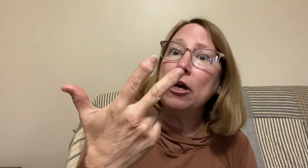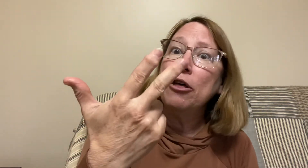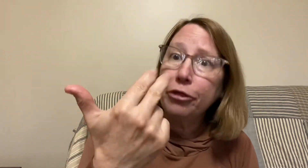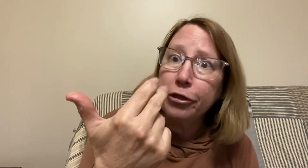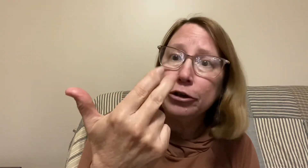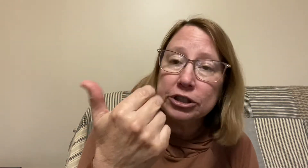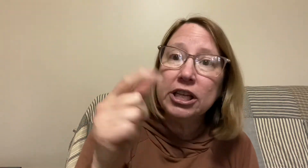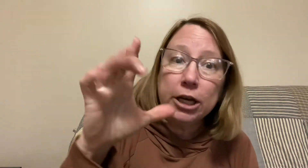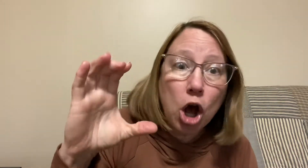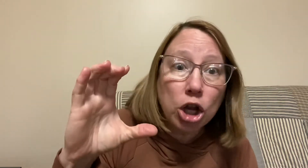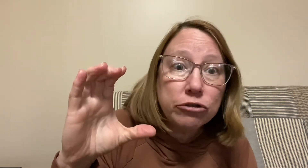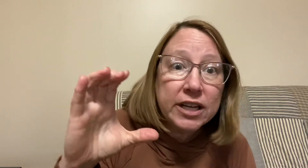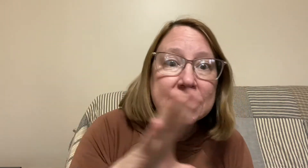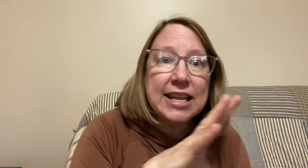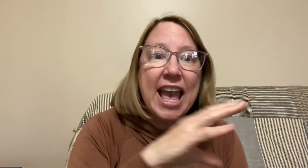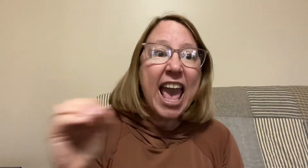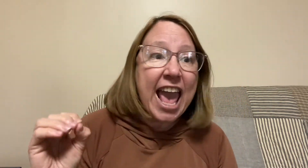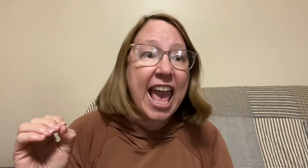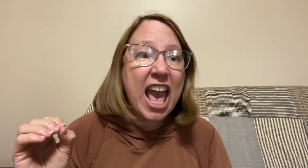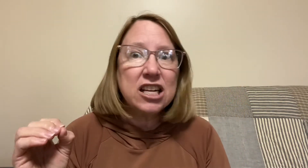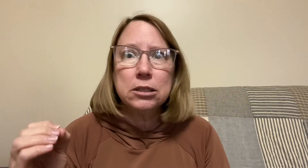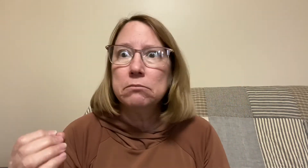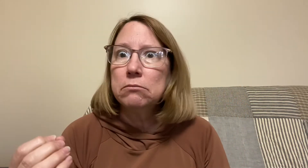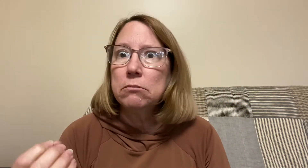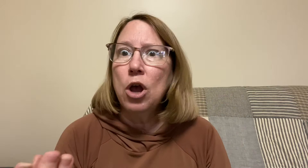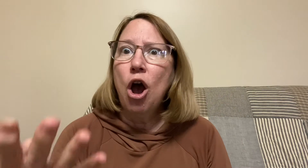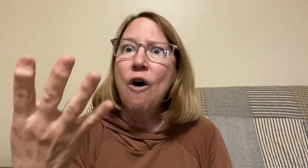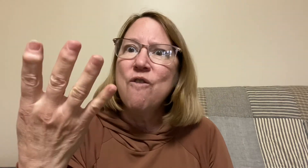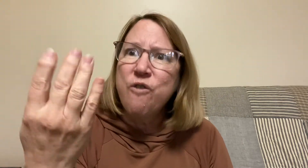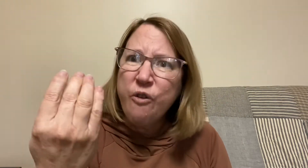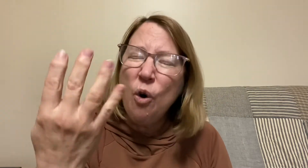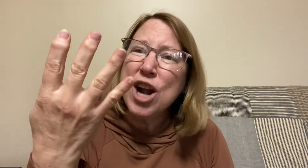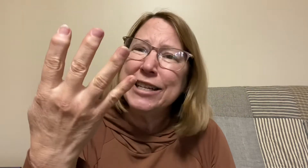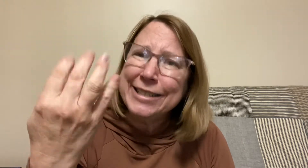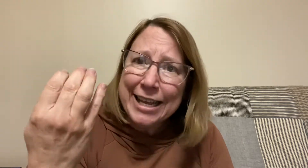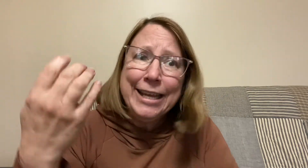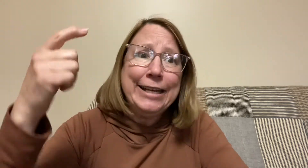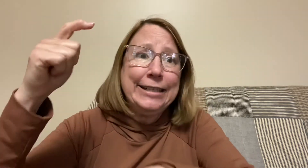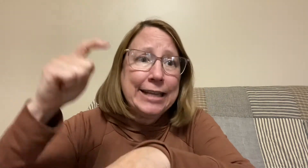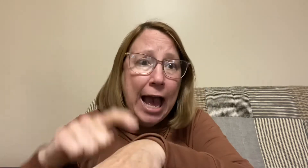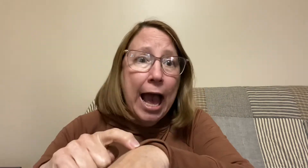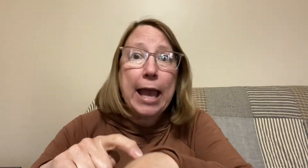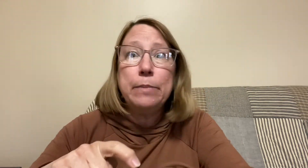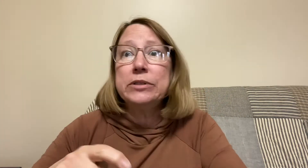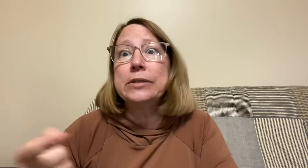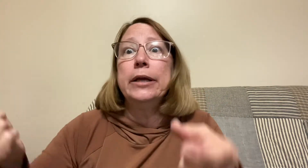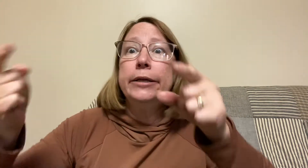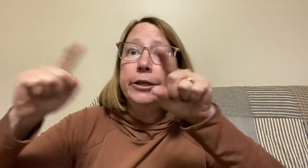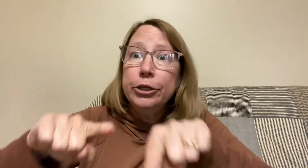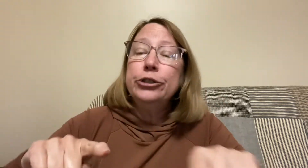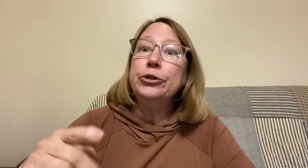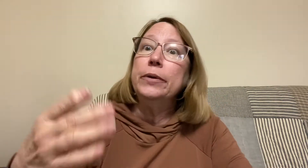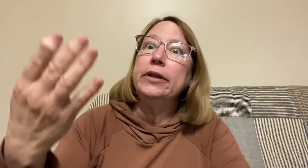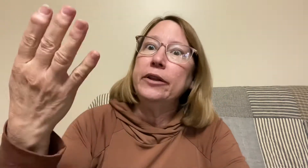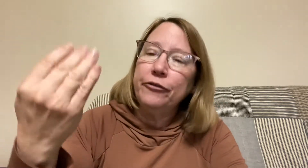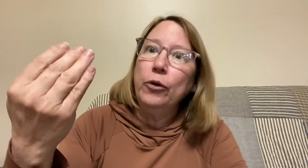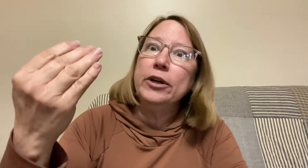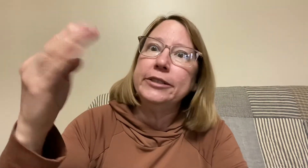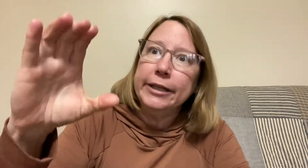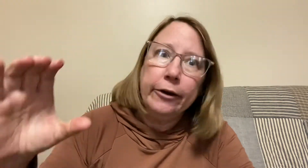as serfs, were struck down by this terrible disease.